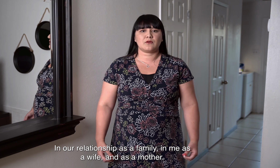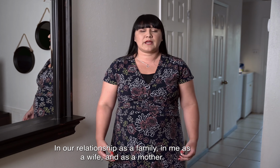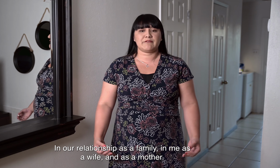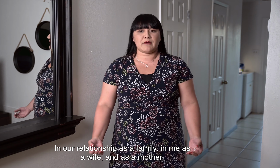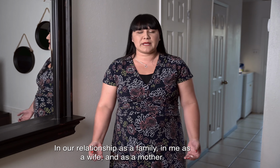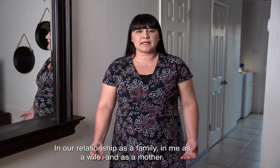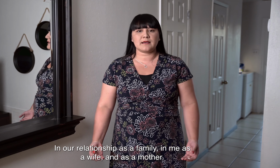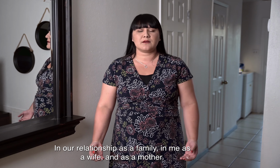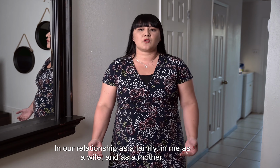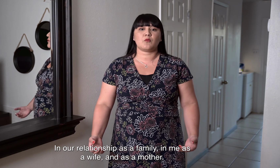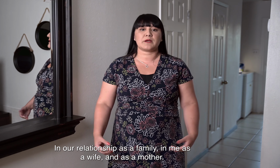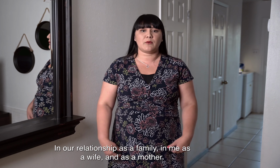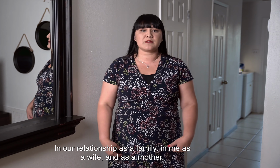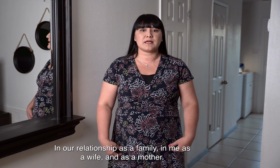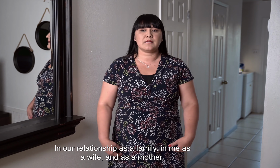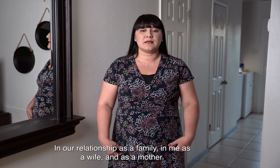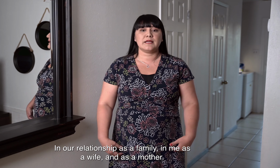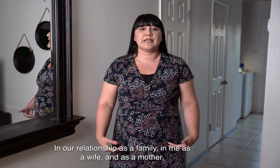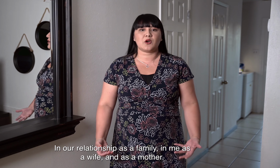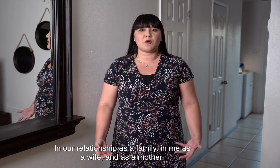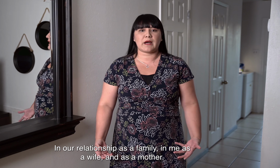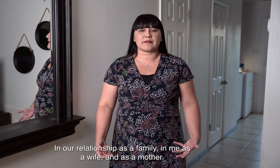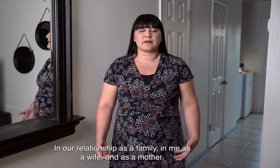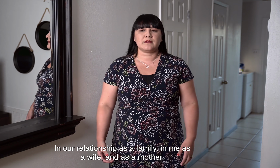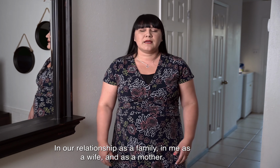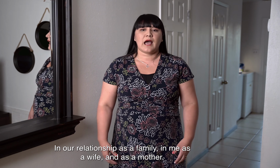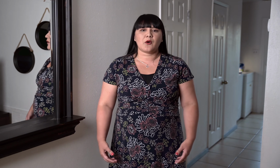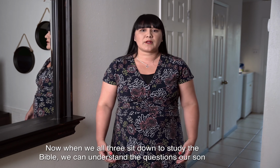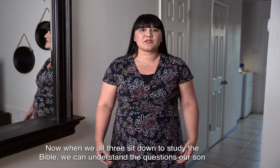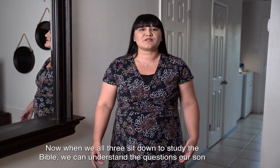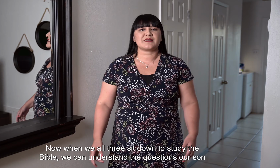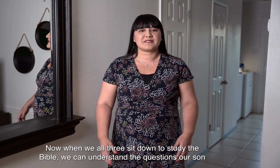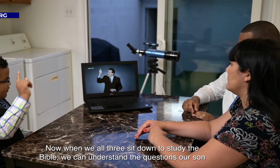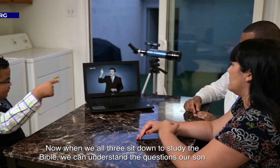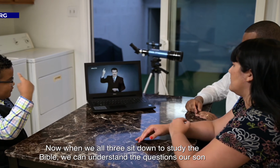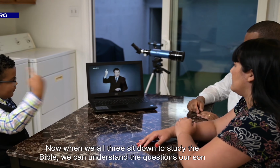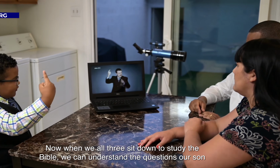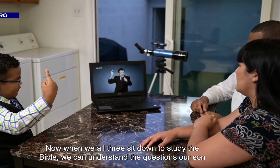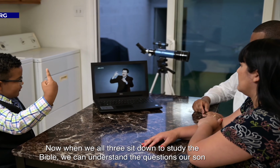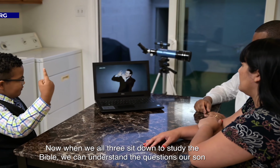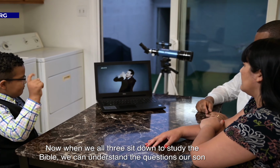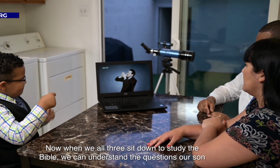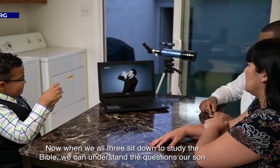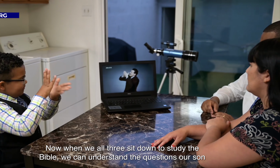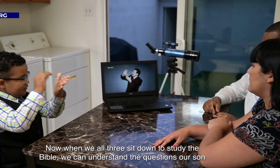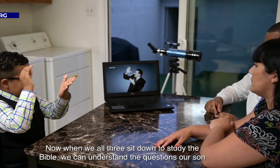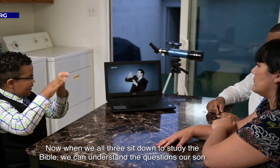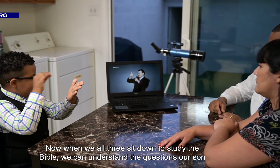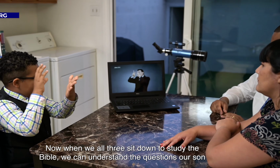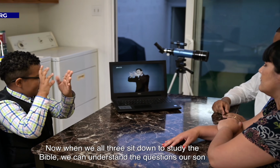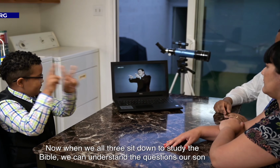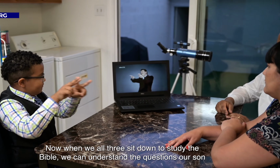in our relationship as a family, in me as a wife, and as a mother. Now, when we all three sit down to study